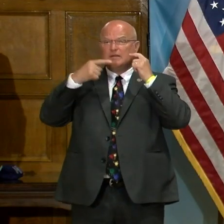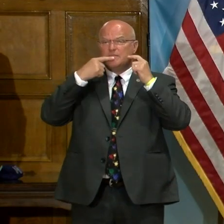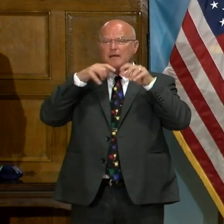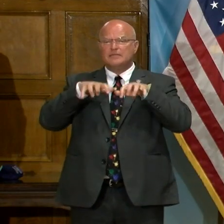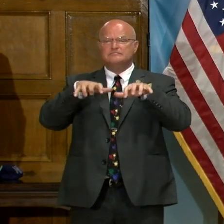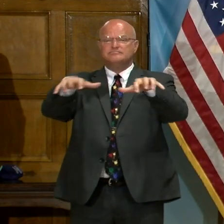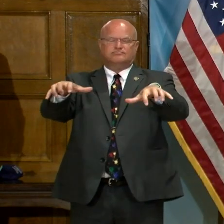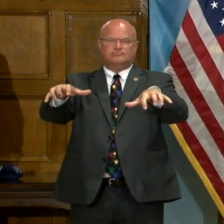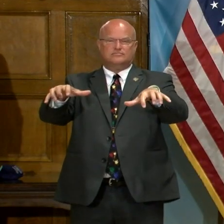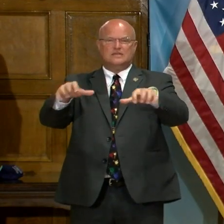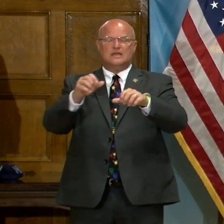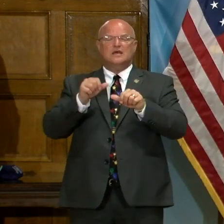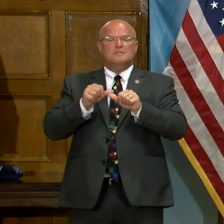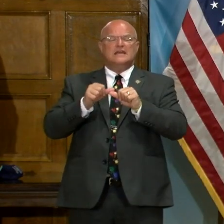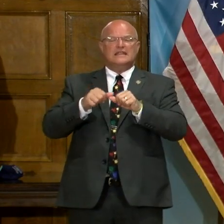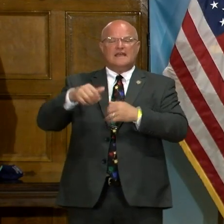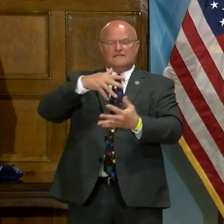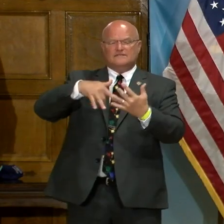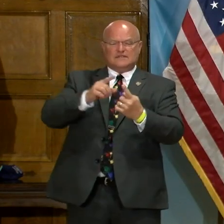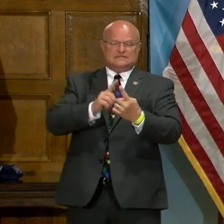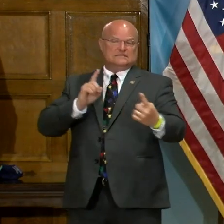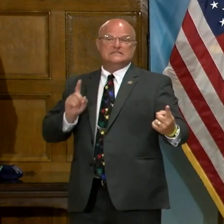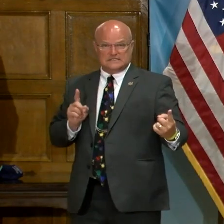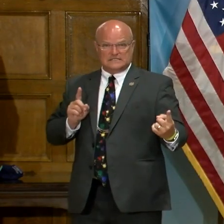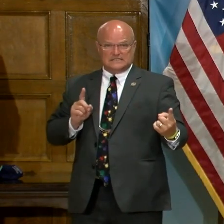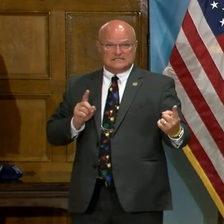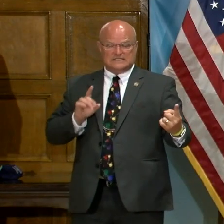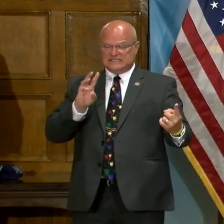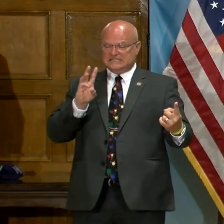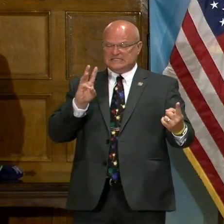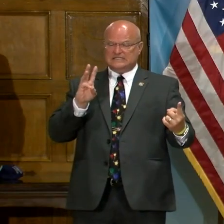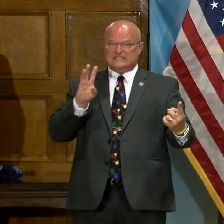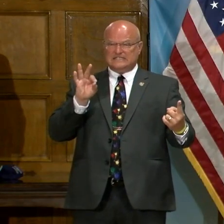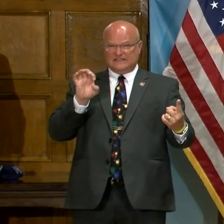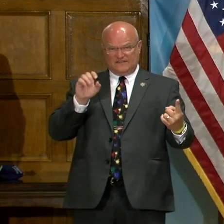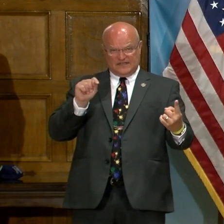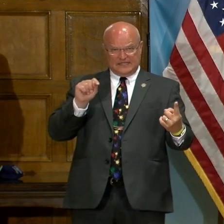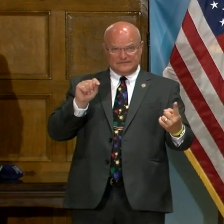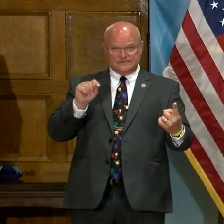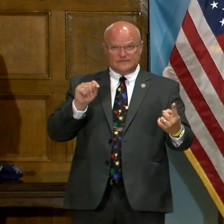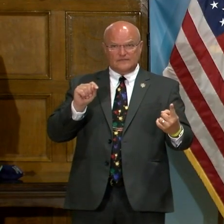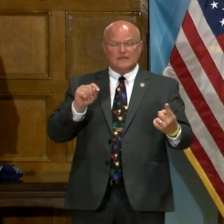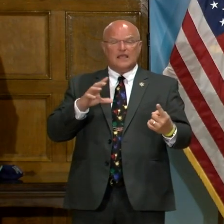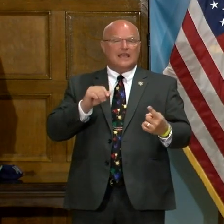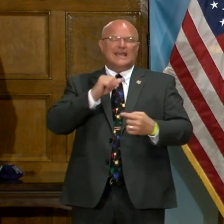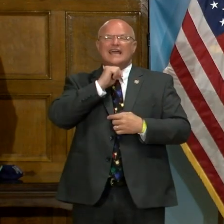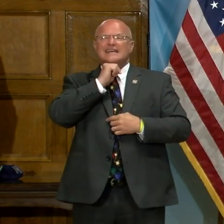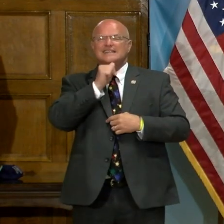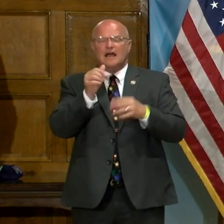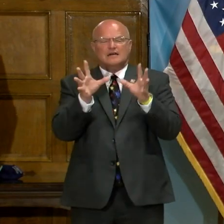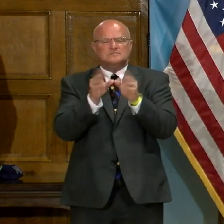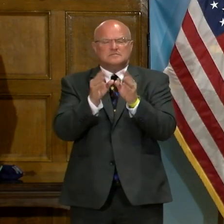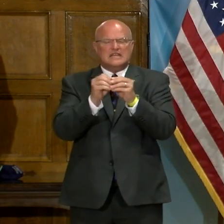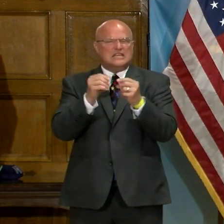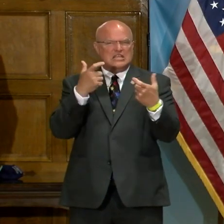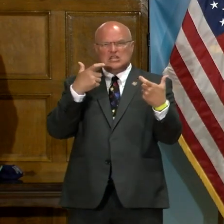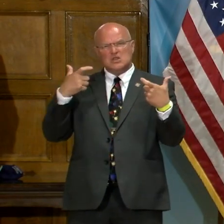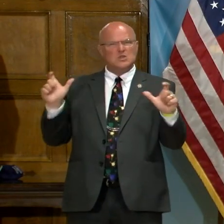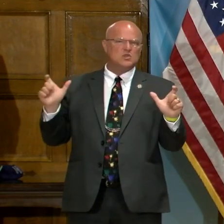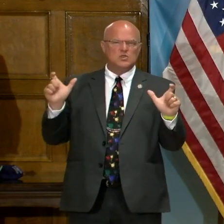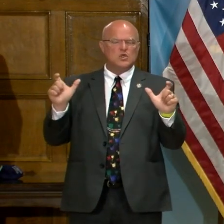public, maintaining that physical distancing of 6 feet, not gathering in